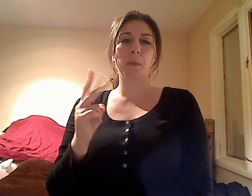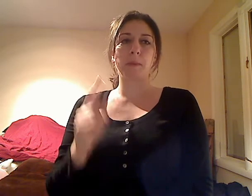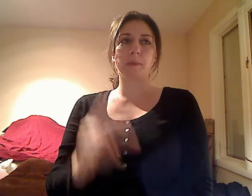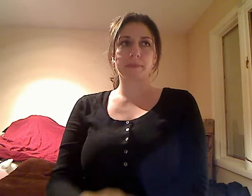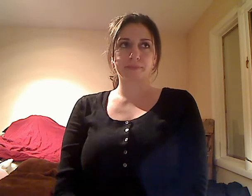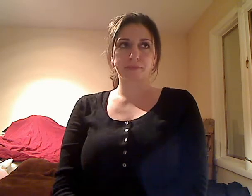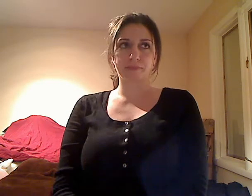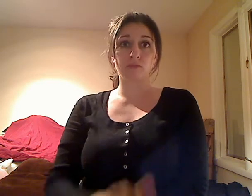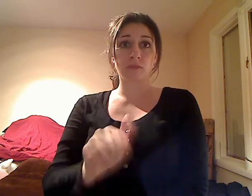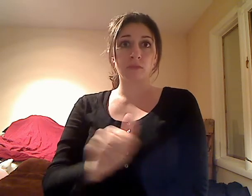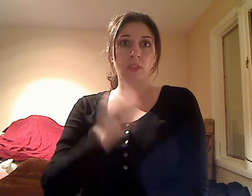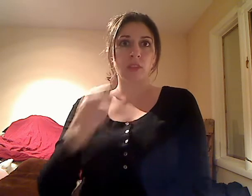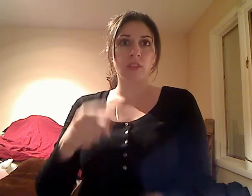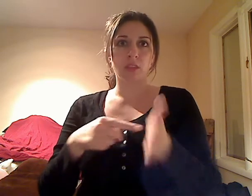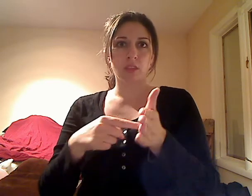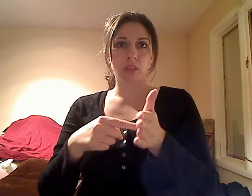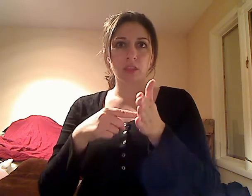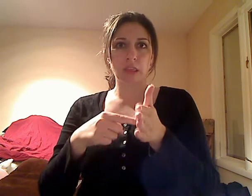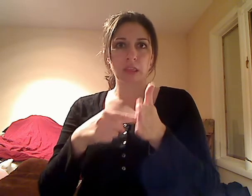are the 2 principals? One